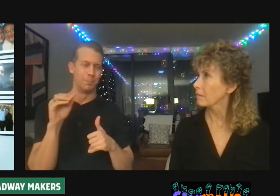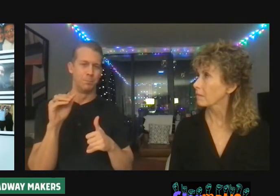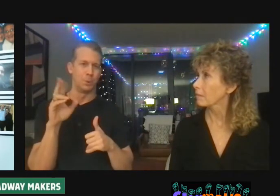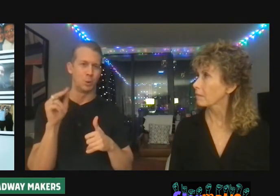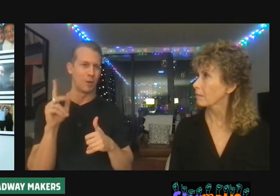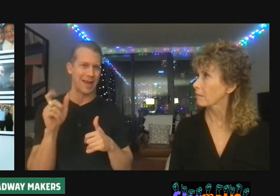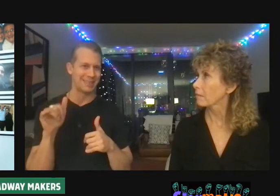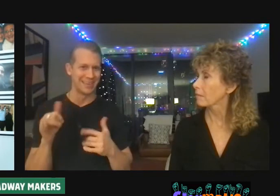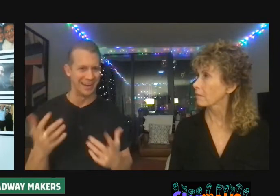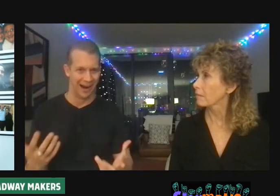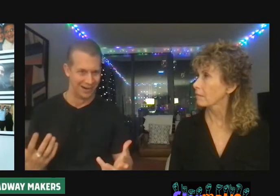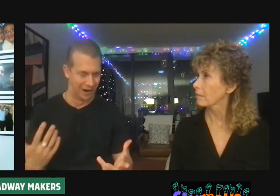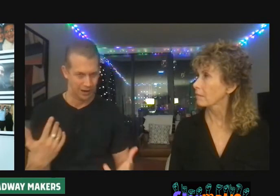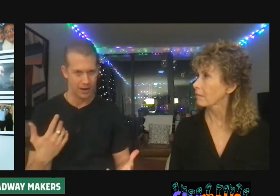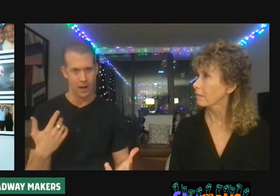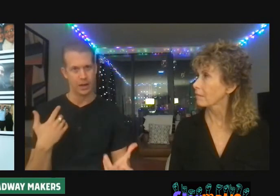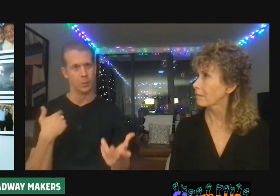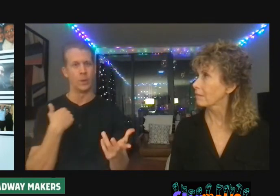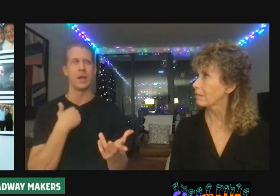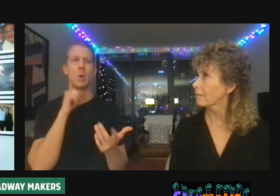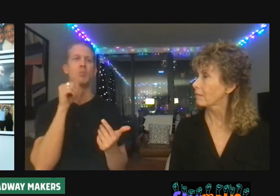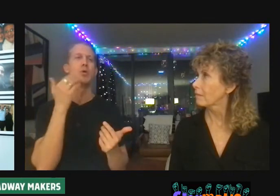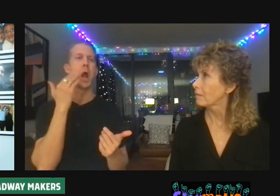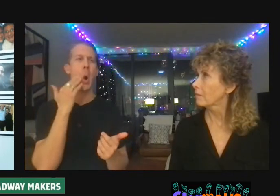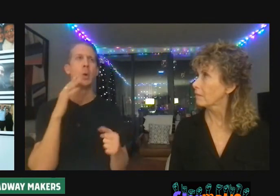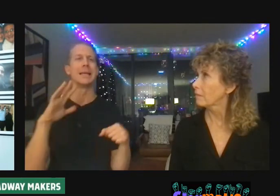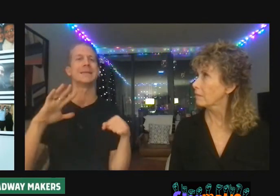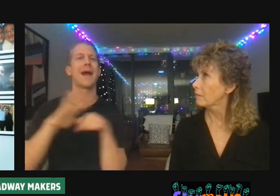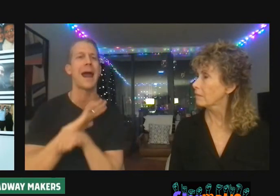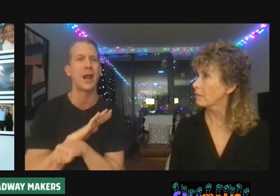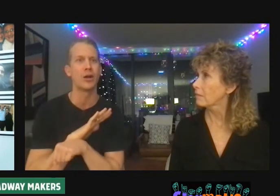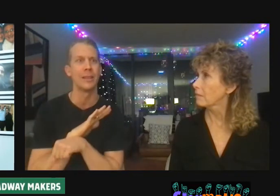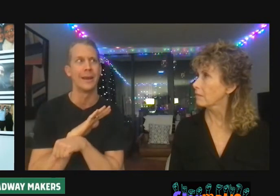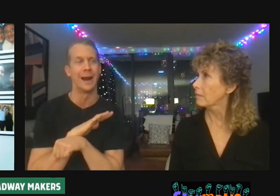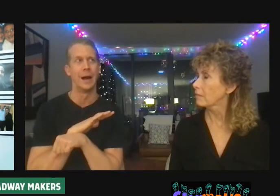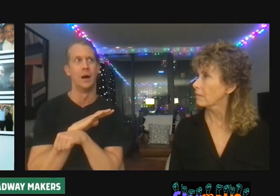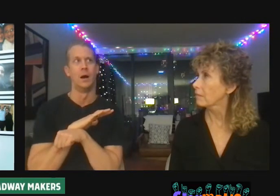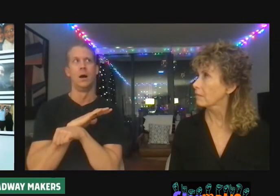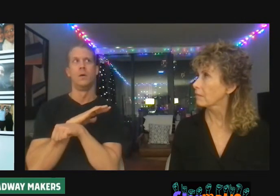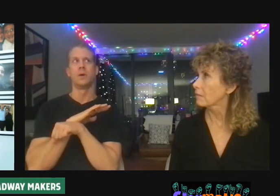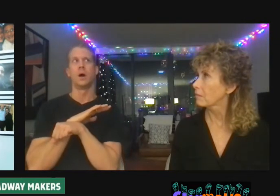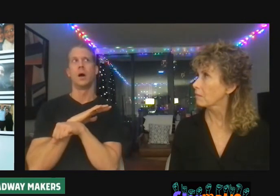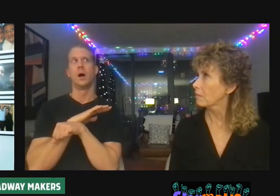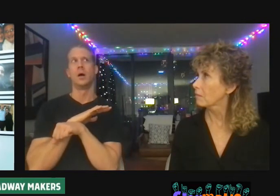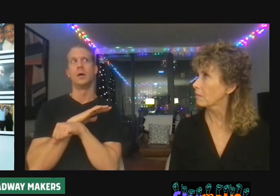playing Boo Radley. And we don't know entirely